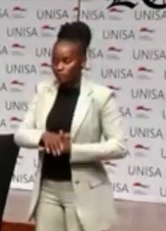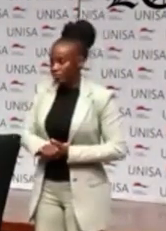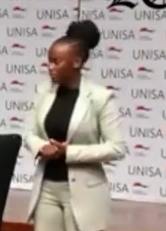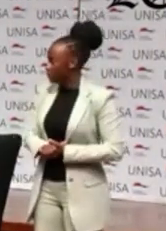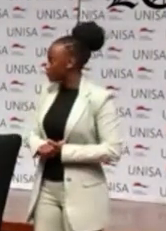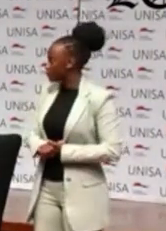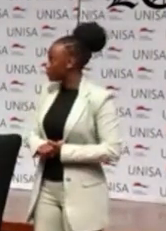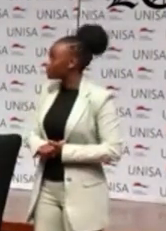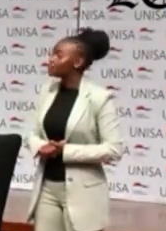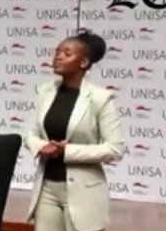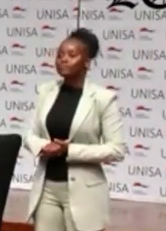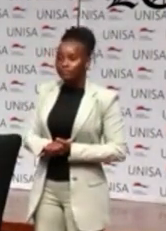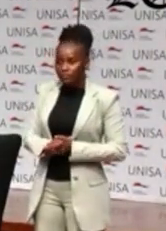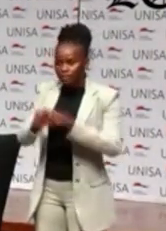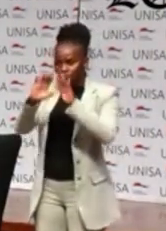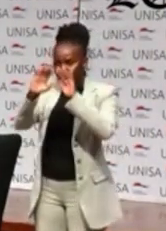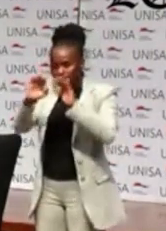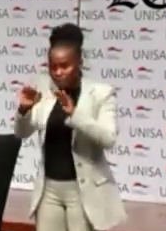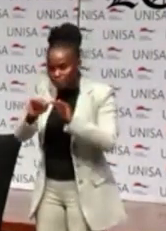All protocol observed.